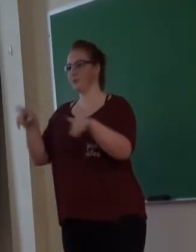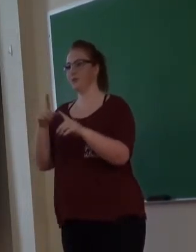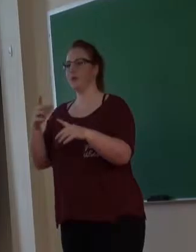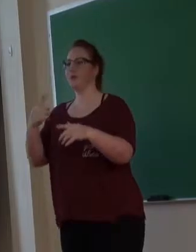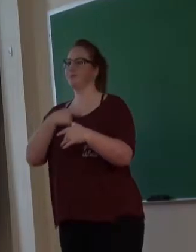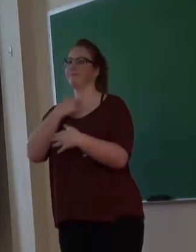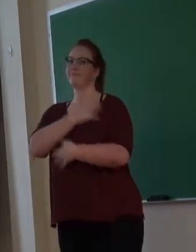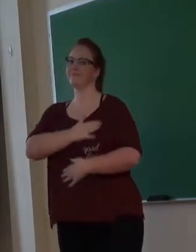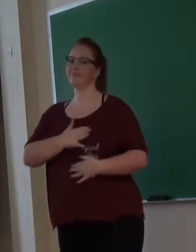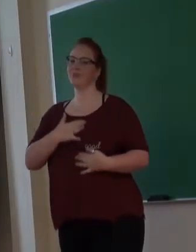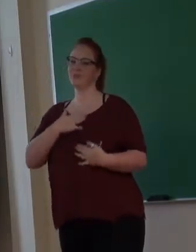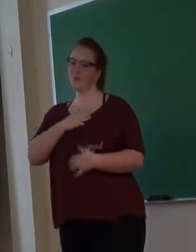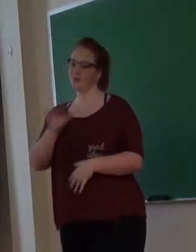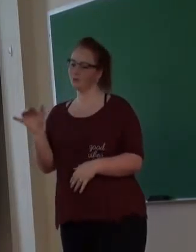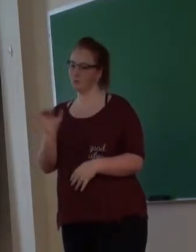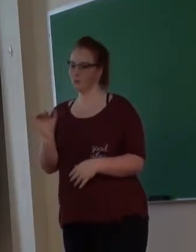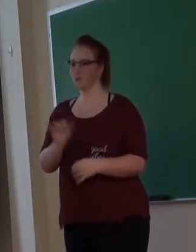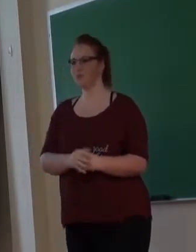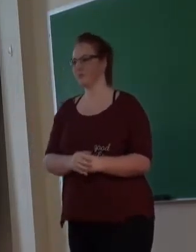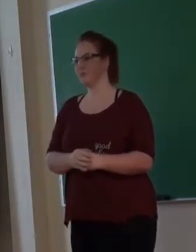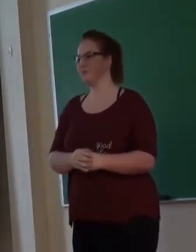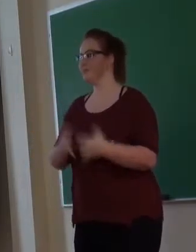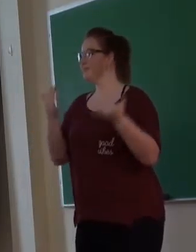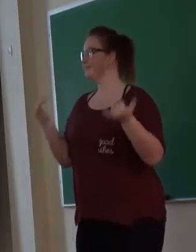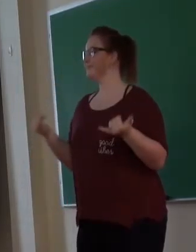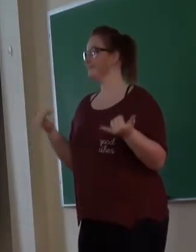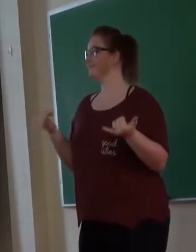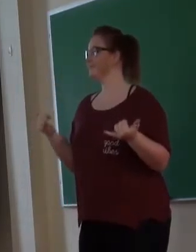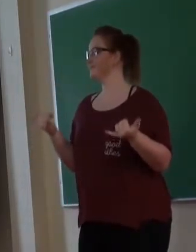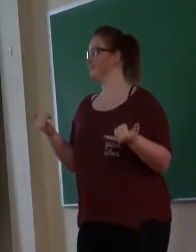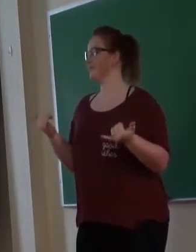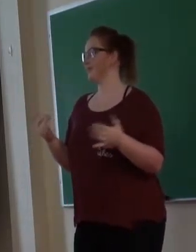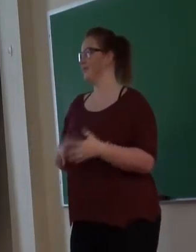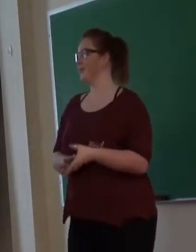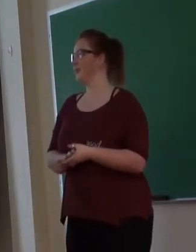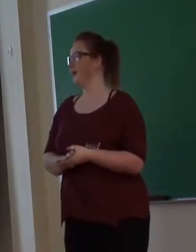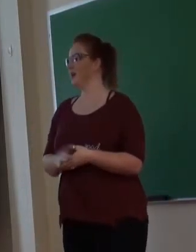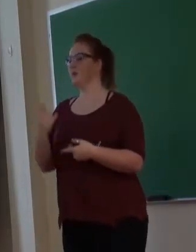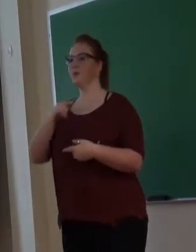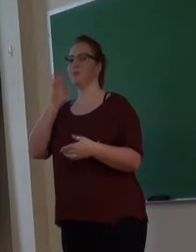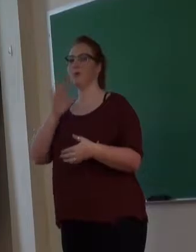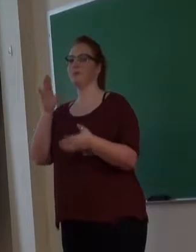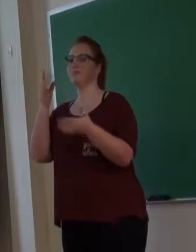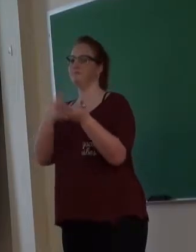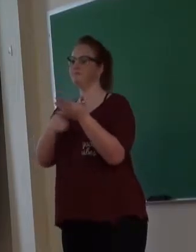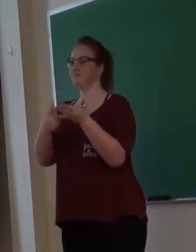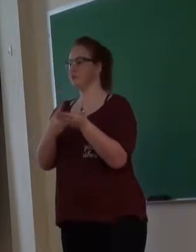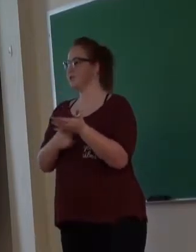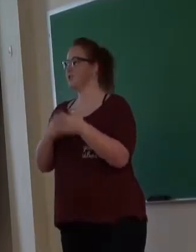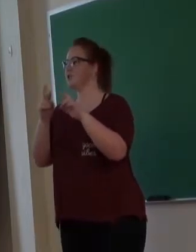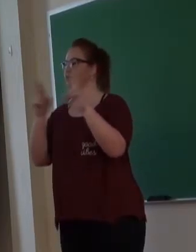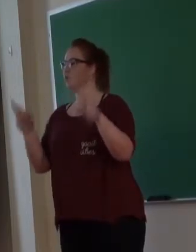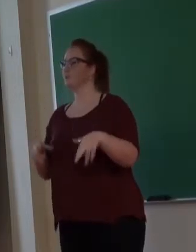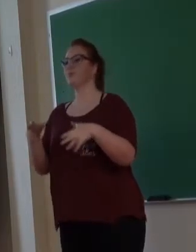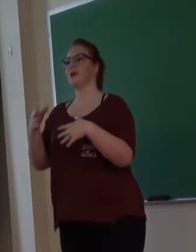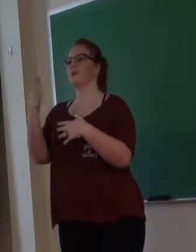love this as well. So today, we're going to talk about resume and cover letter building. How many of you have